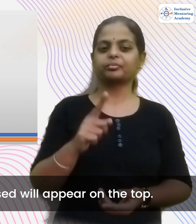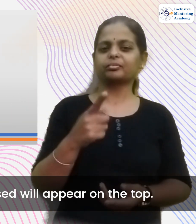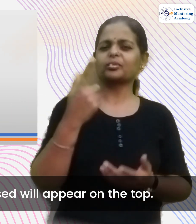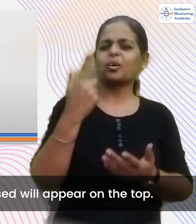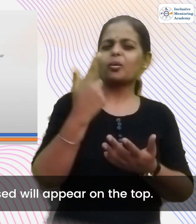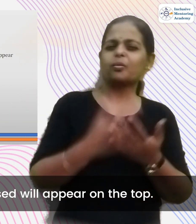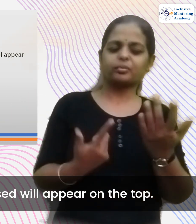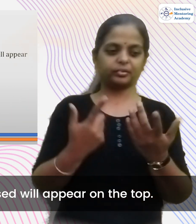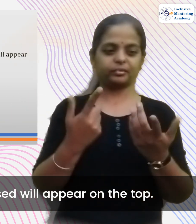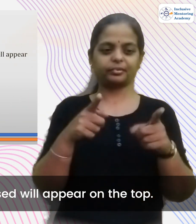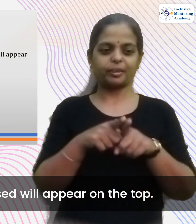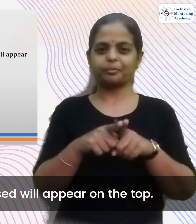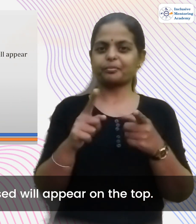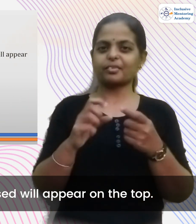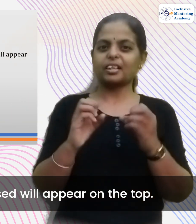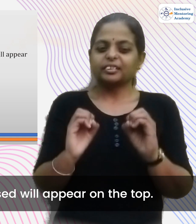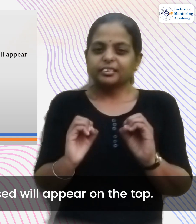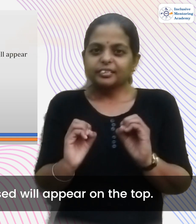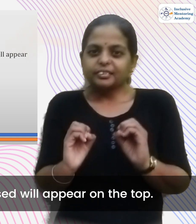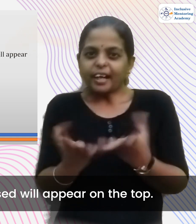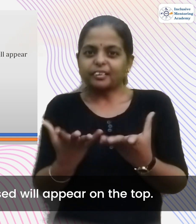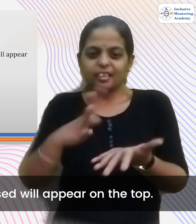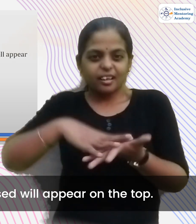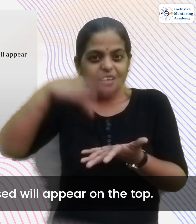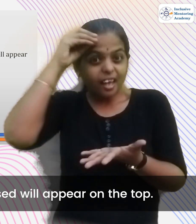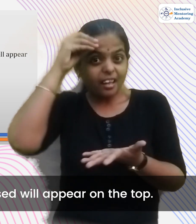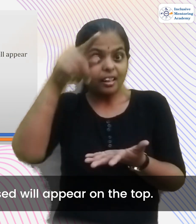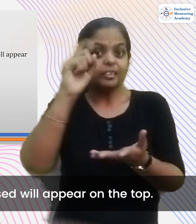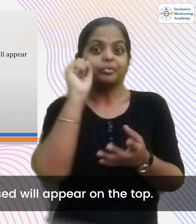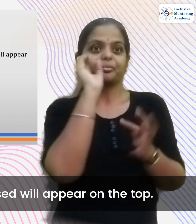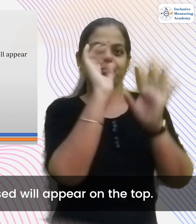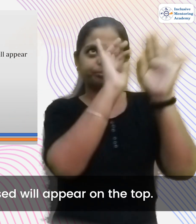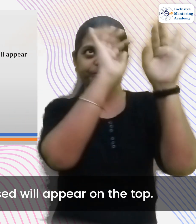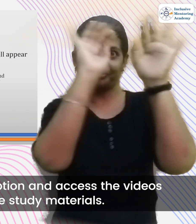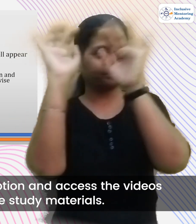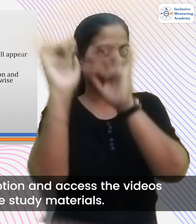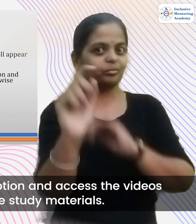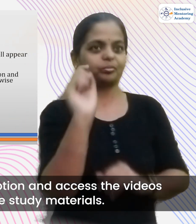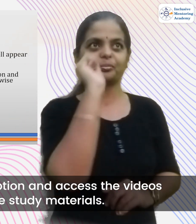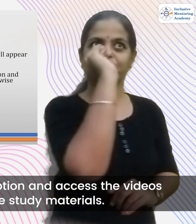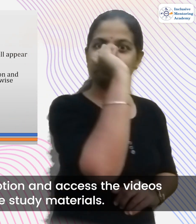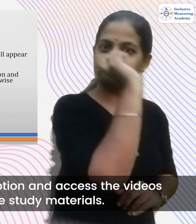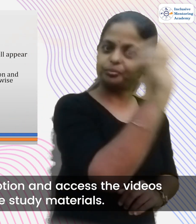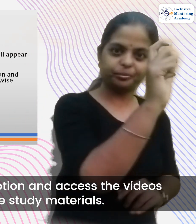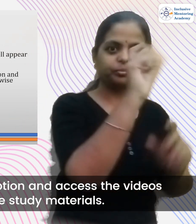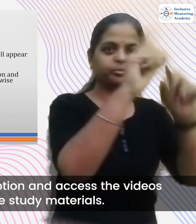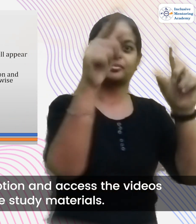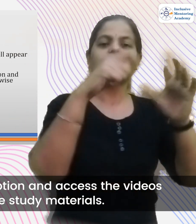Now, the course you purchased will appear on the top. Please click Start Learning option and access the videos with the